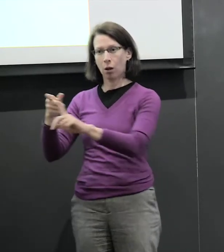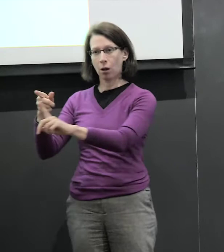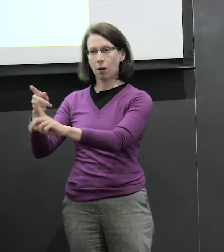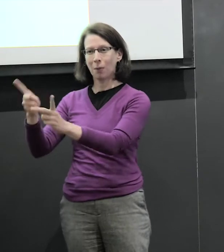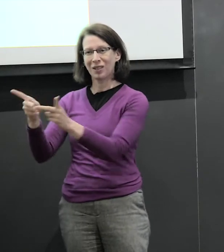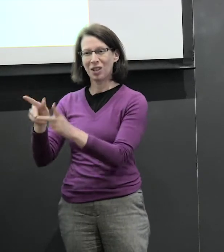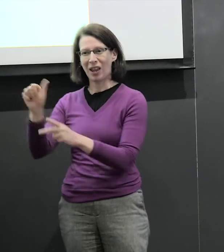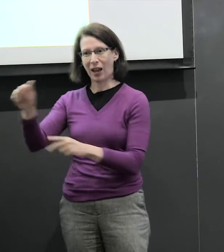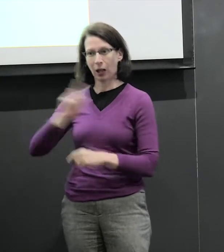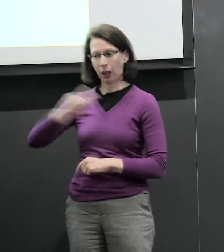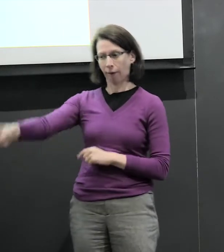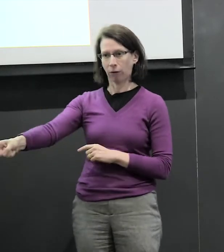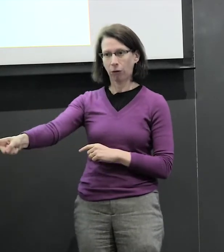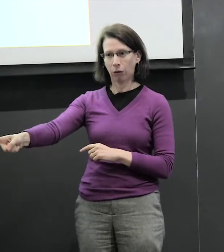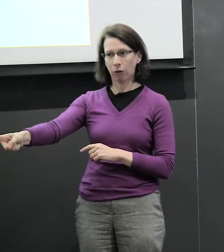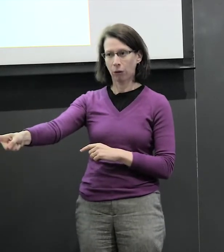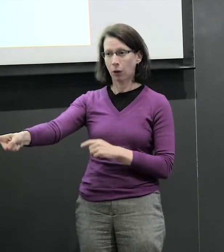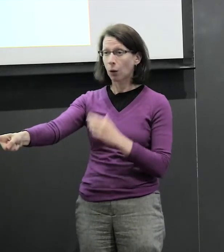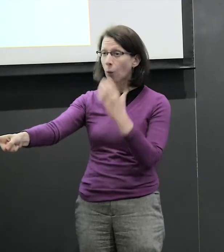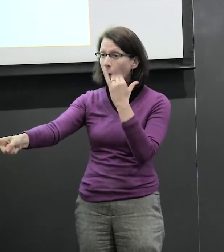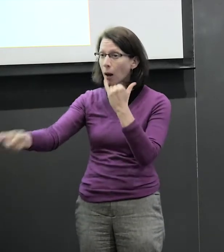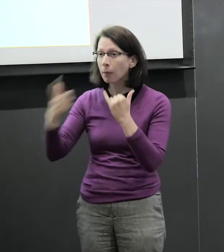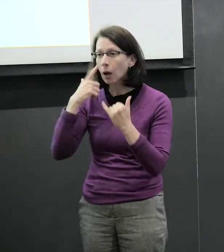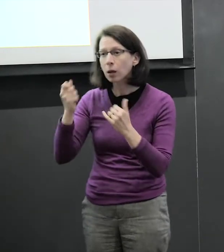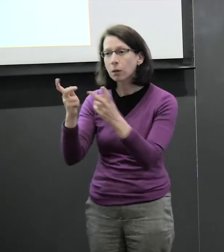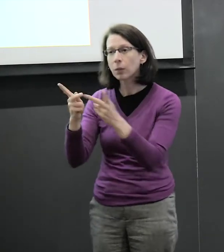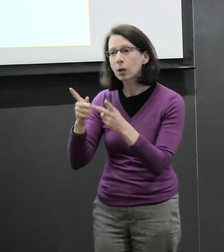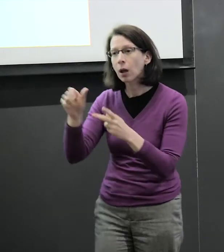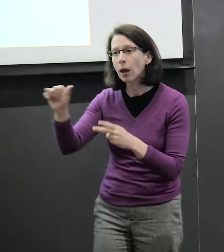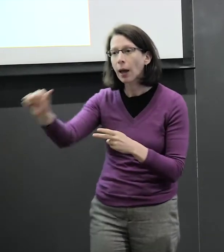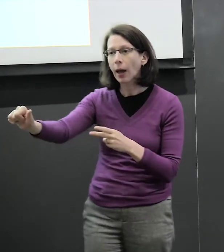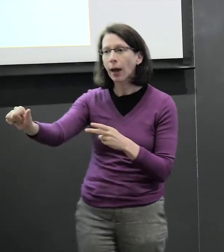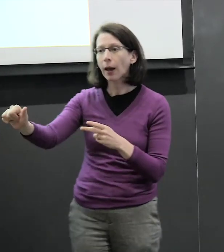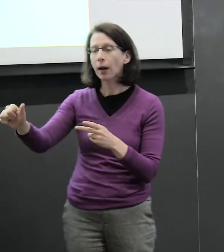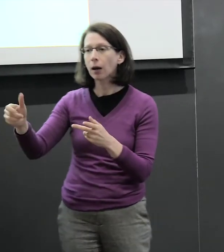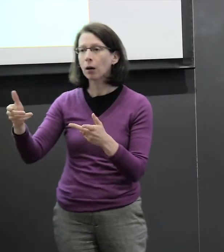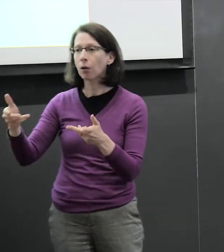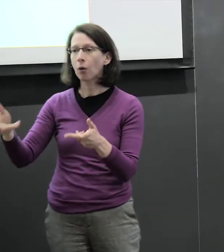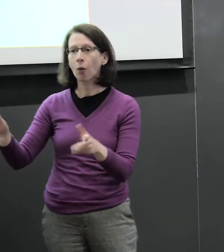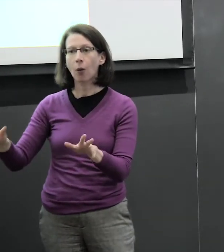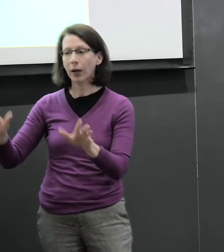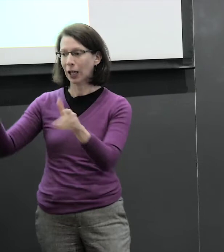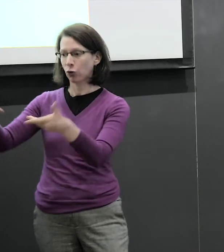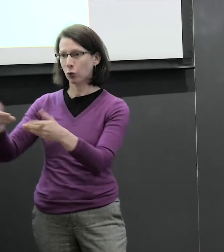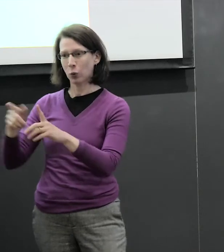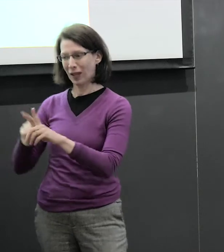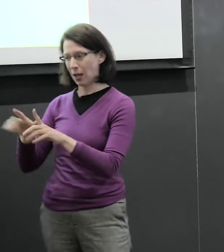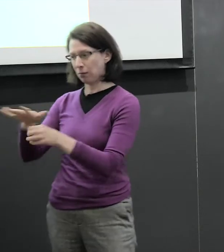position A. Why? Because position A had been introduced to refer to John.